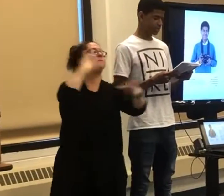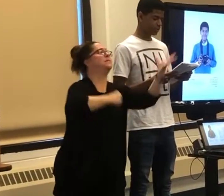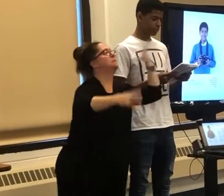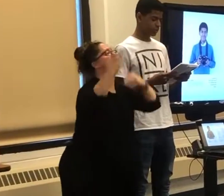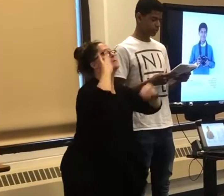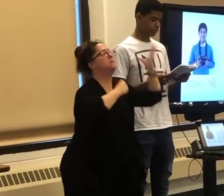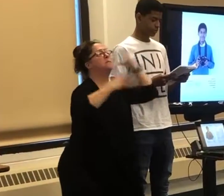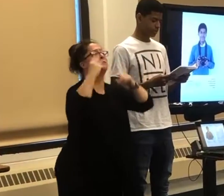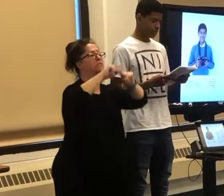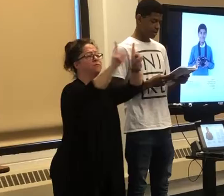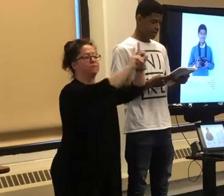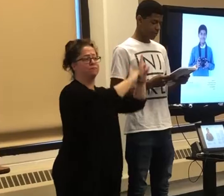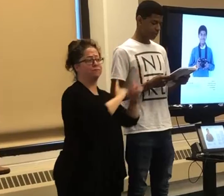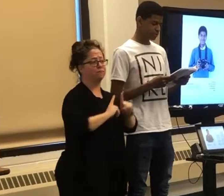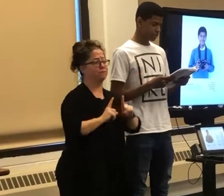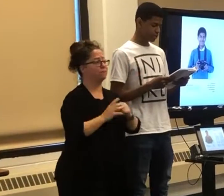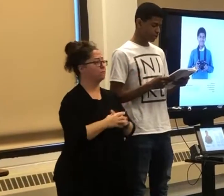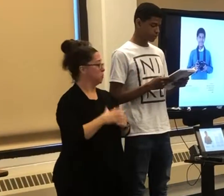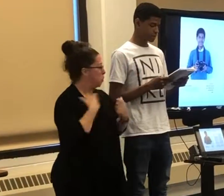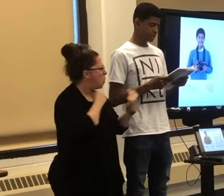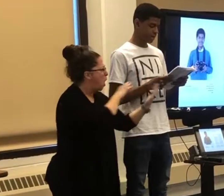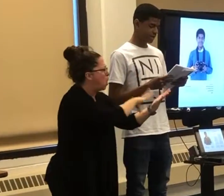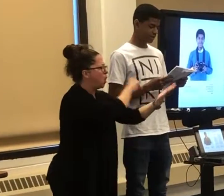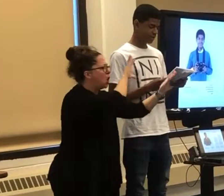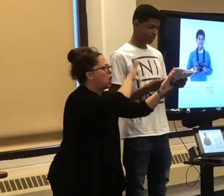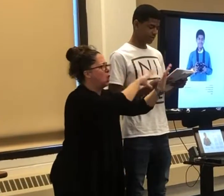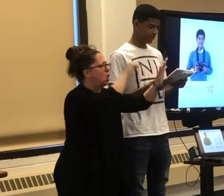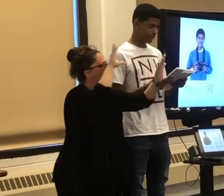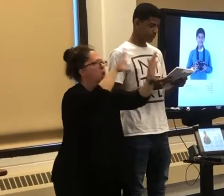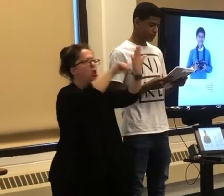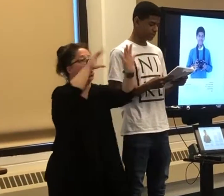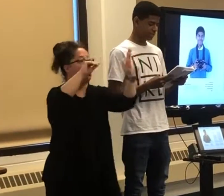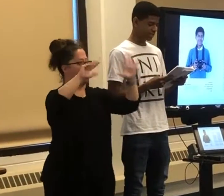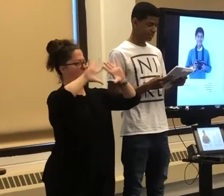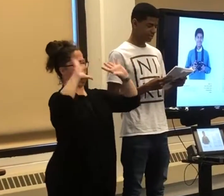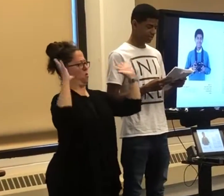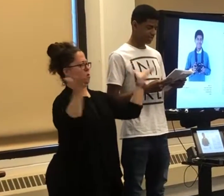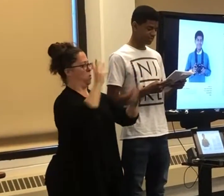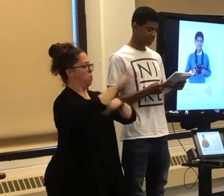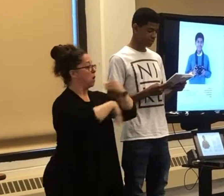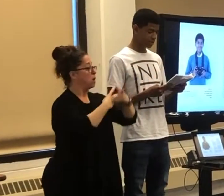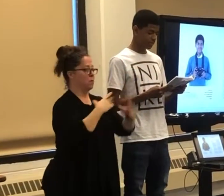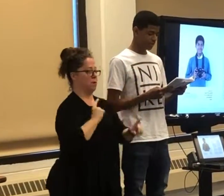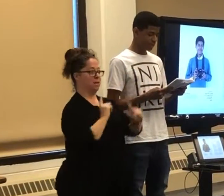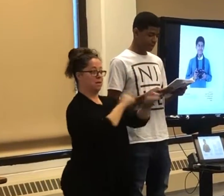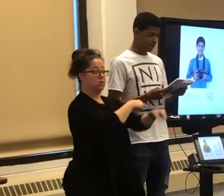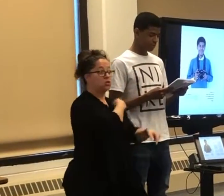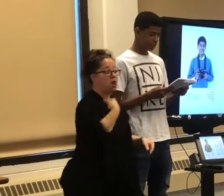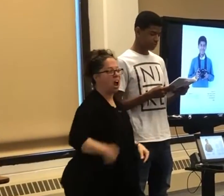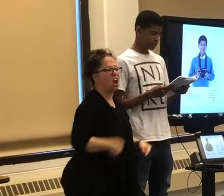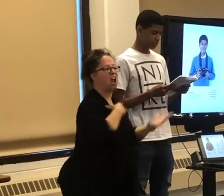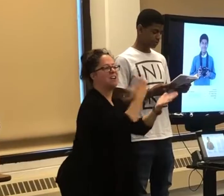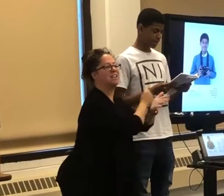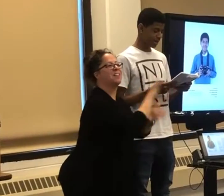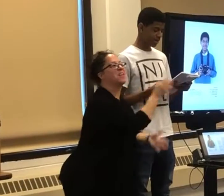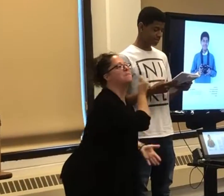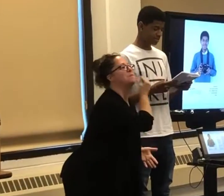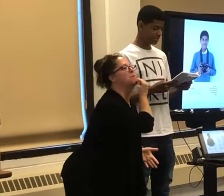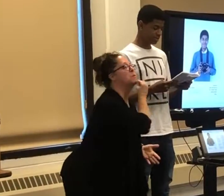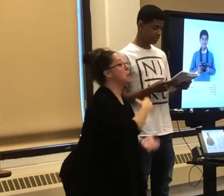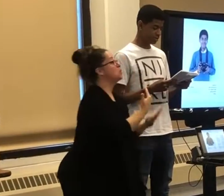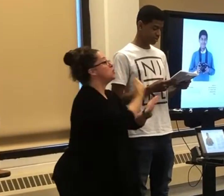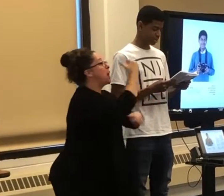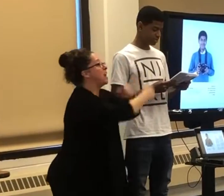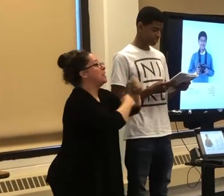want to learn about the world. I want to go to China and try their food and celebrate Chinese New Year. I want to go to Japan